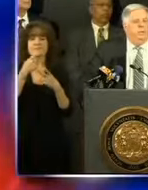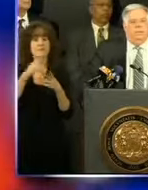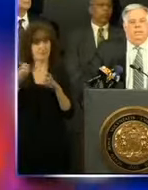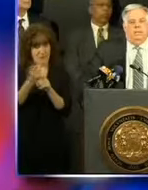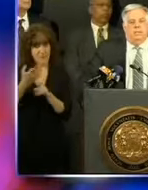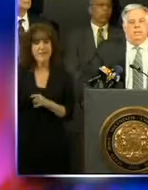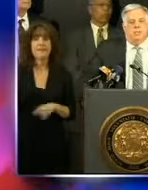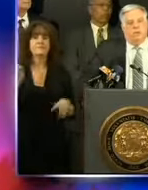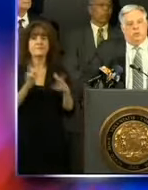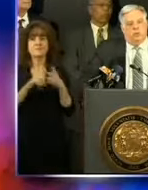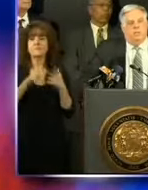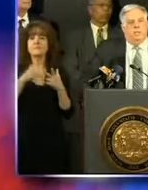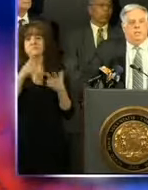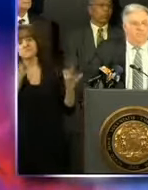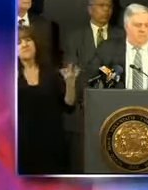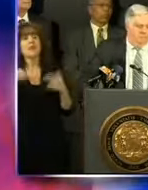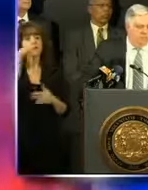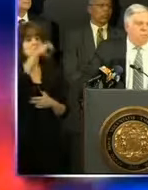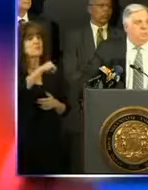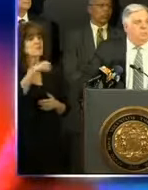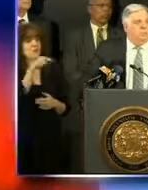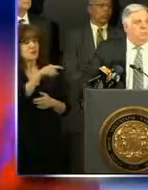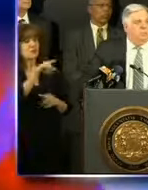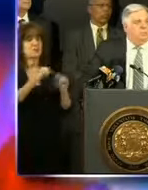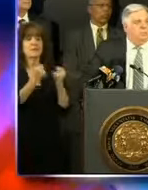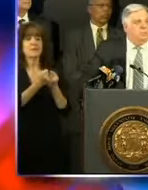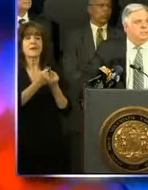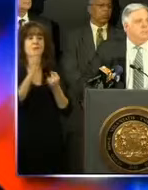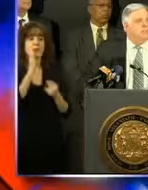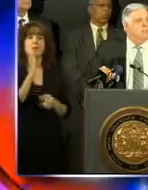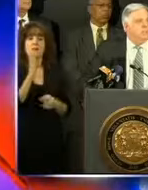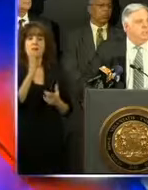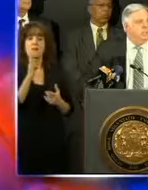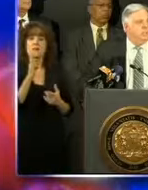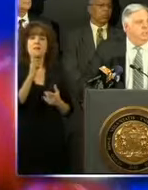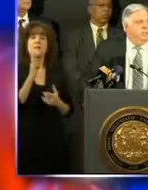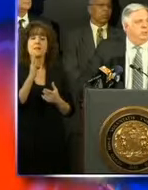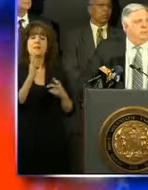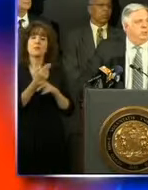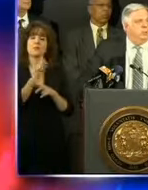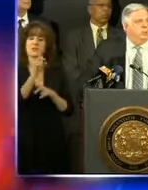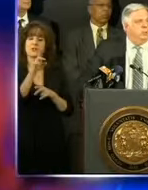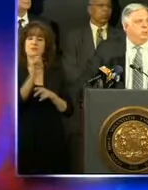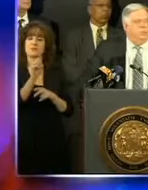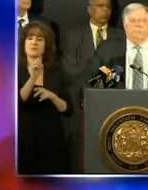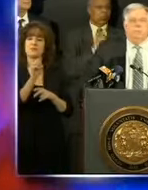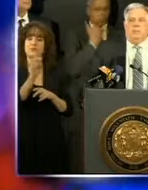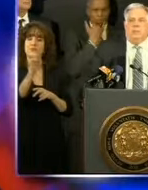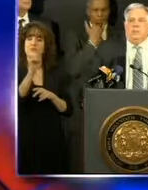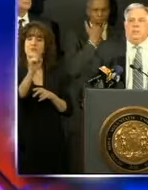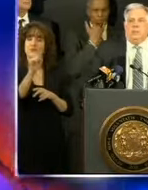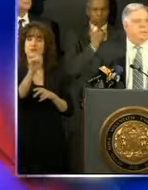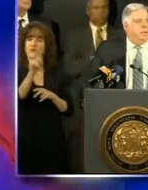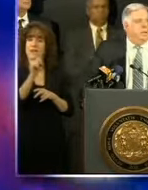thing. He said, I assume that you and your team will be exercising due restraint. I assured him that we were. The last